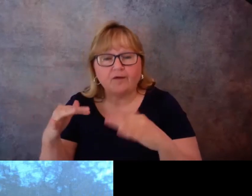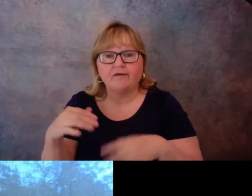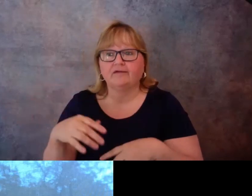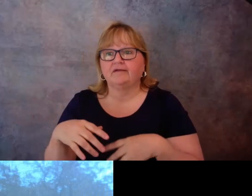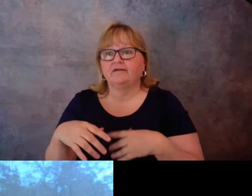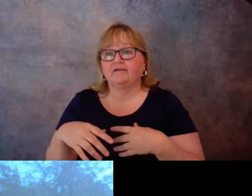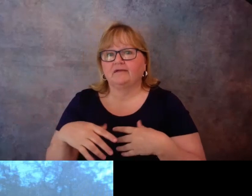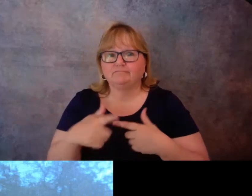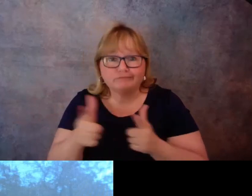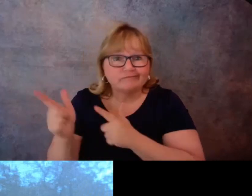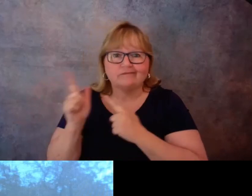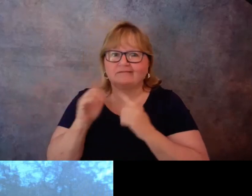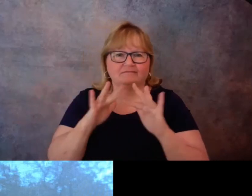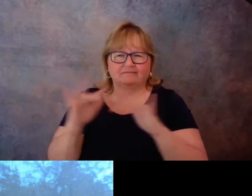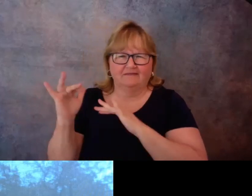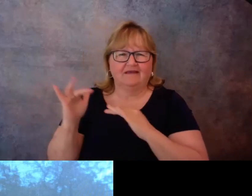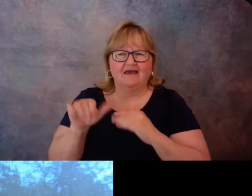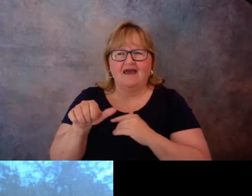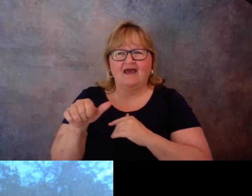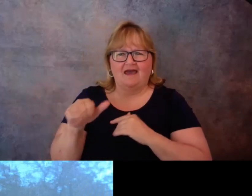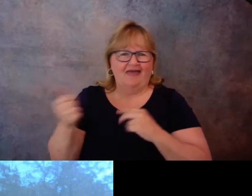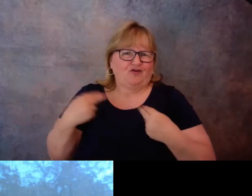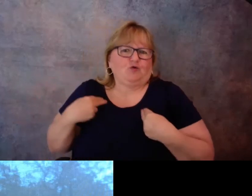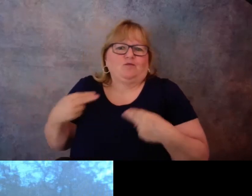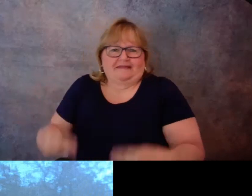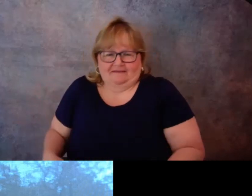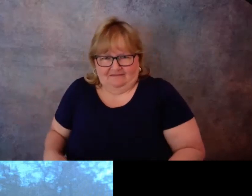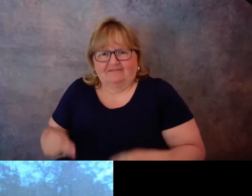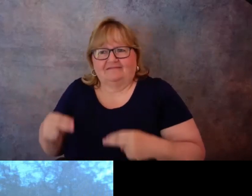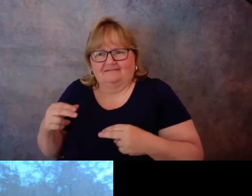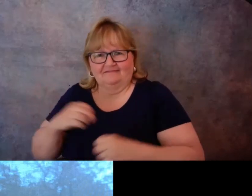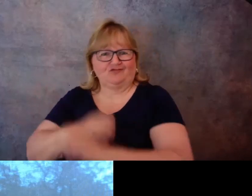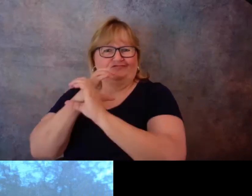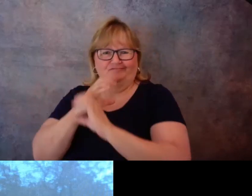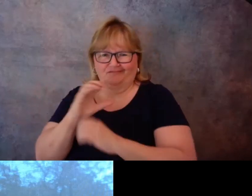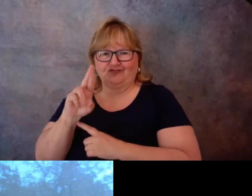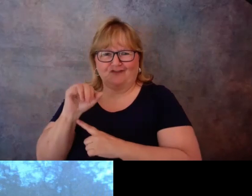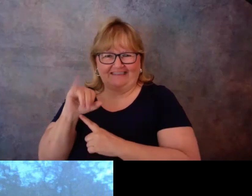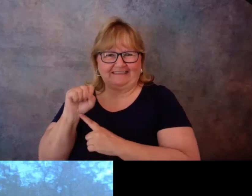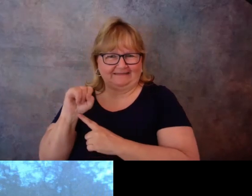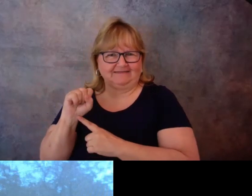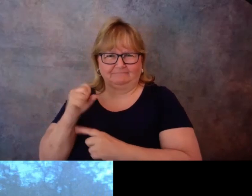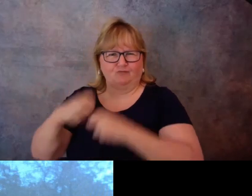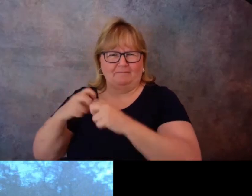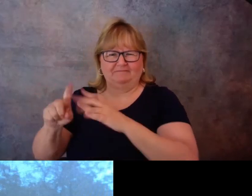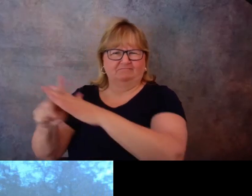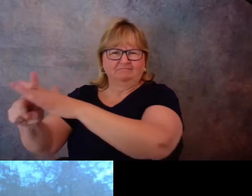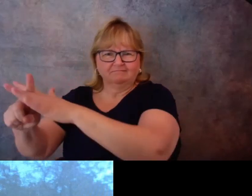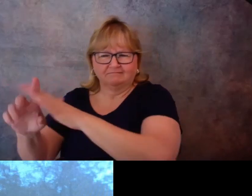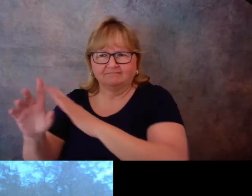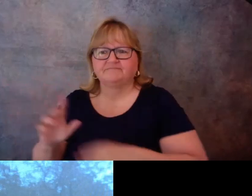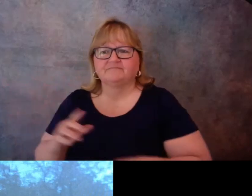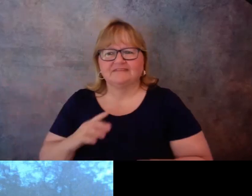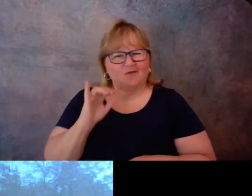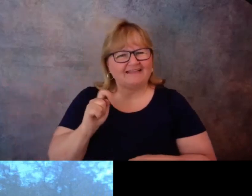and other forms of humanitarian crises. So it's a very unusual provision in an